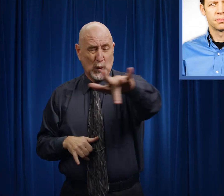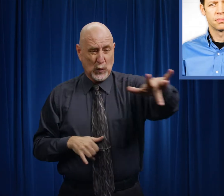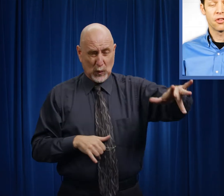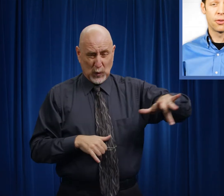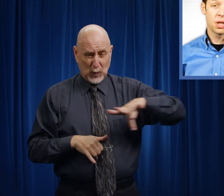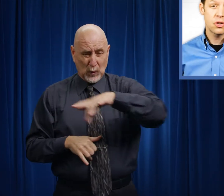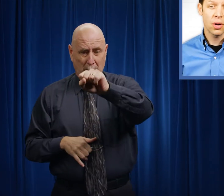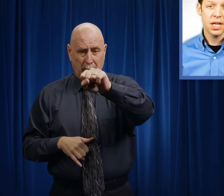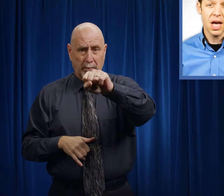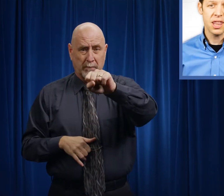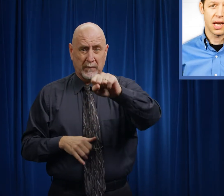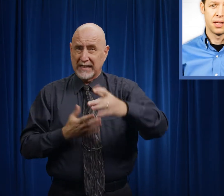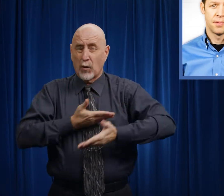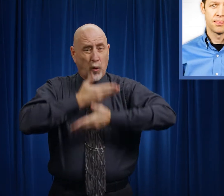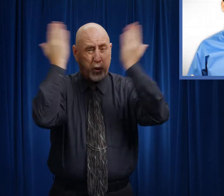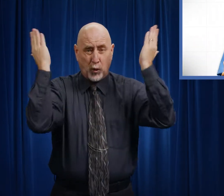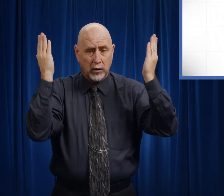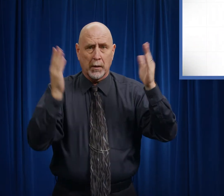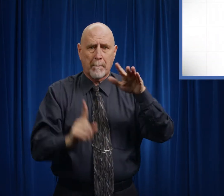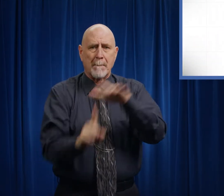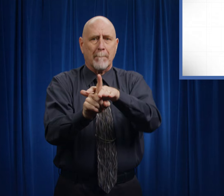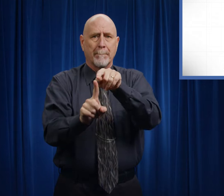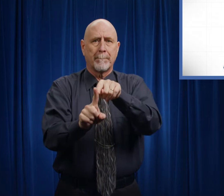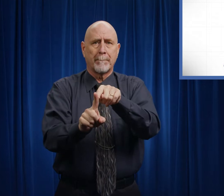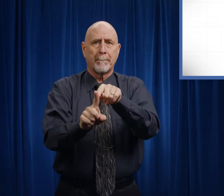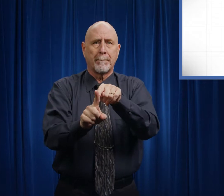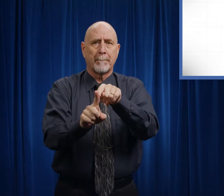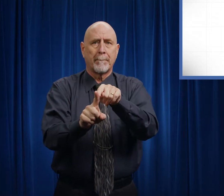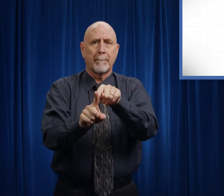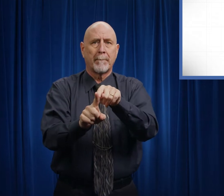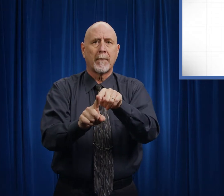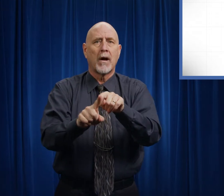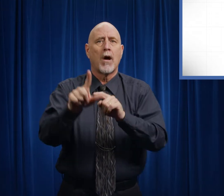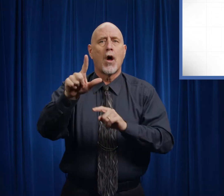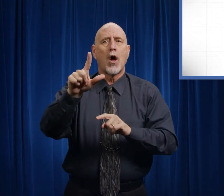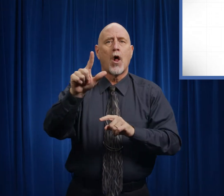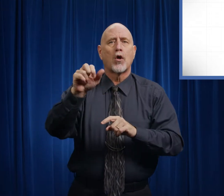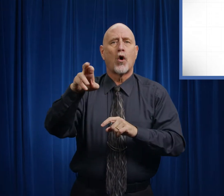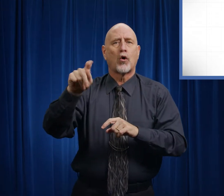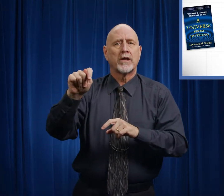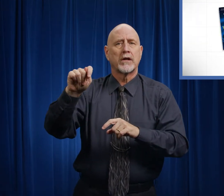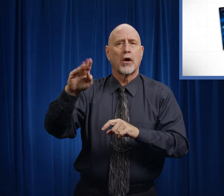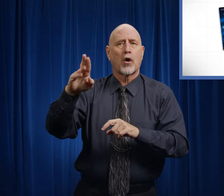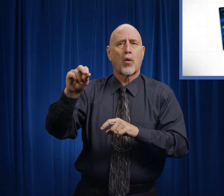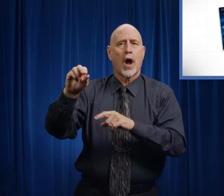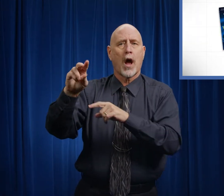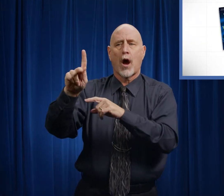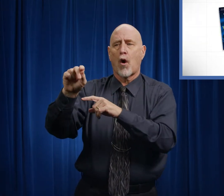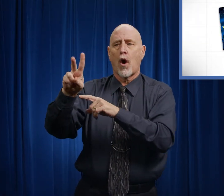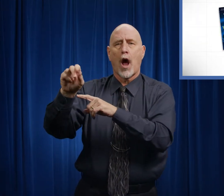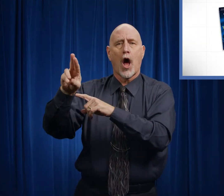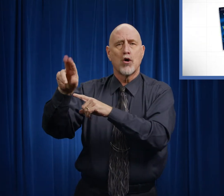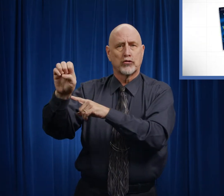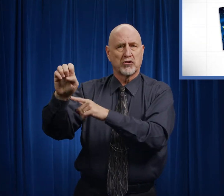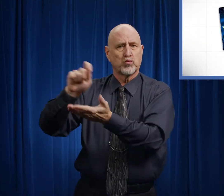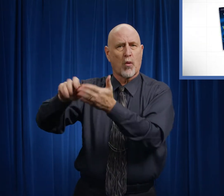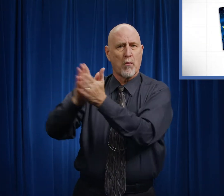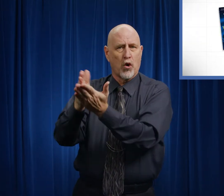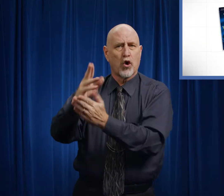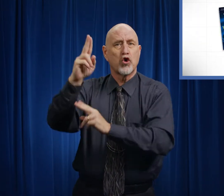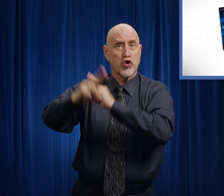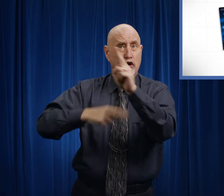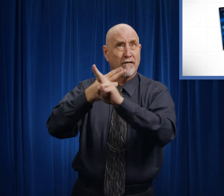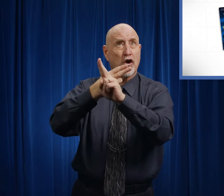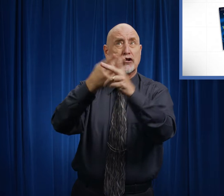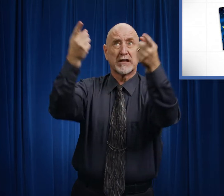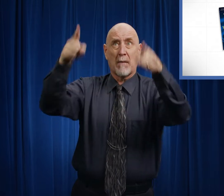from literally nothing. In fact, Lawrence Krauss wrote a book titled A Universe from Nothing, and in that